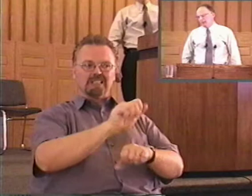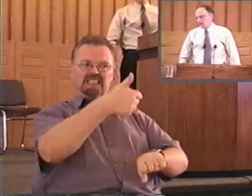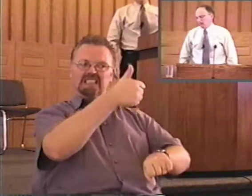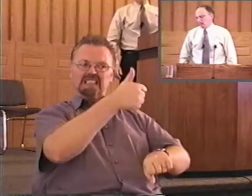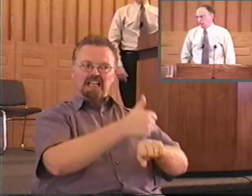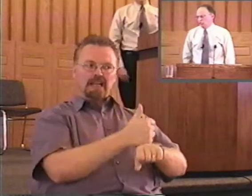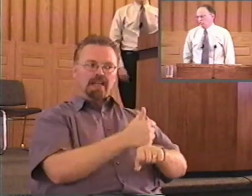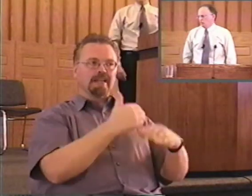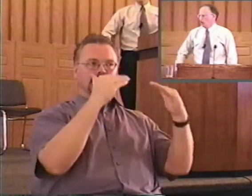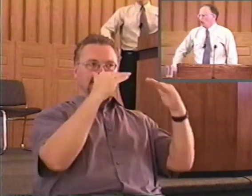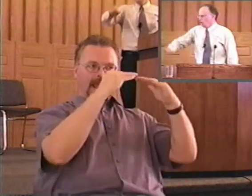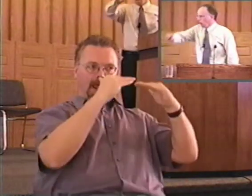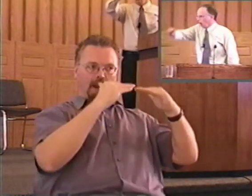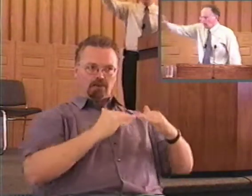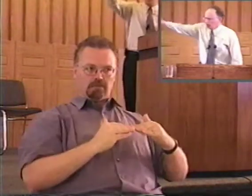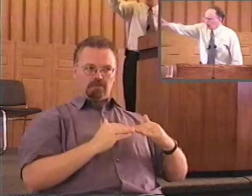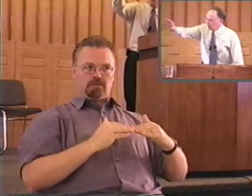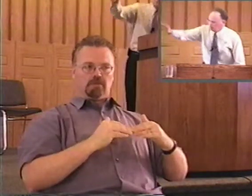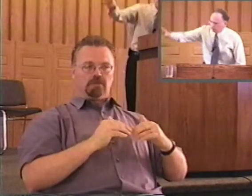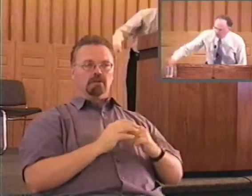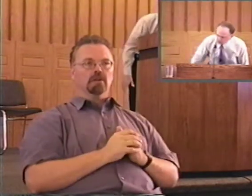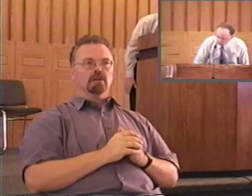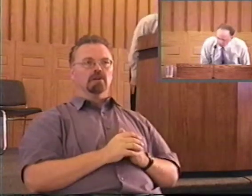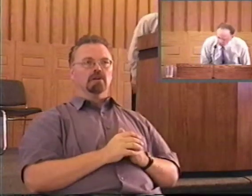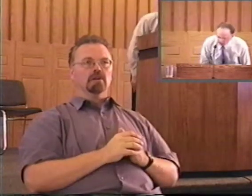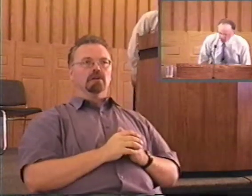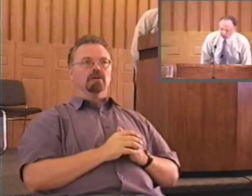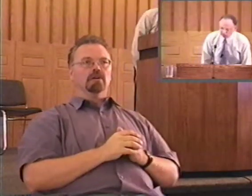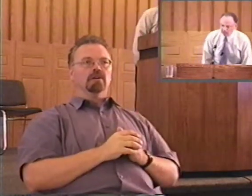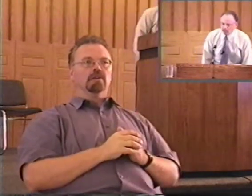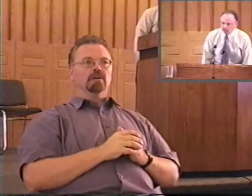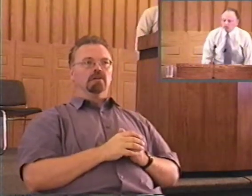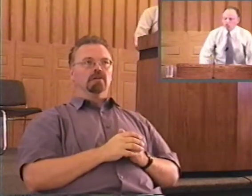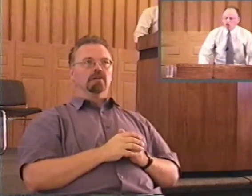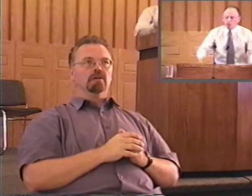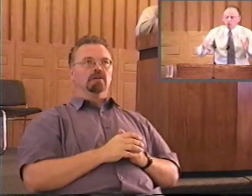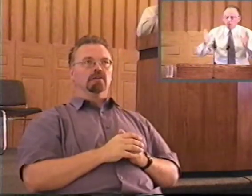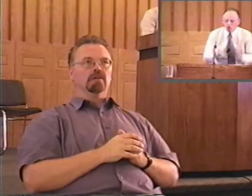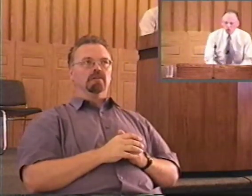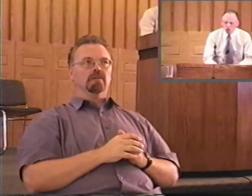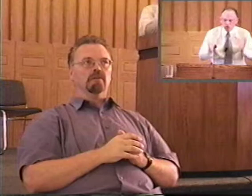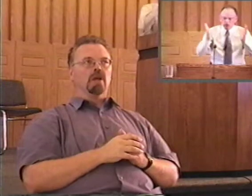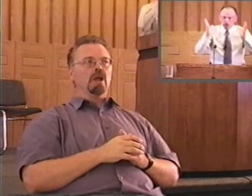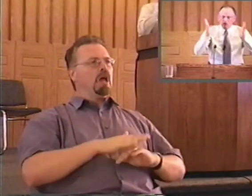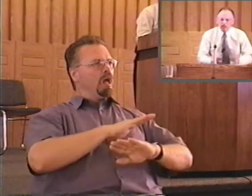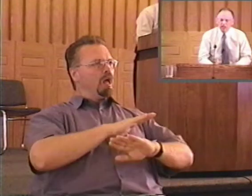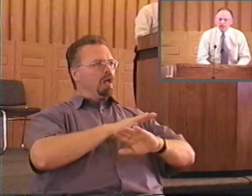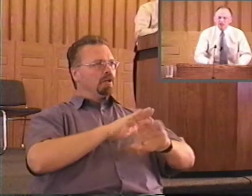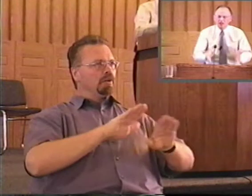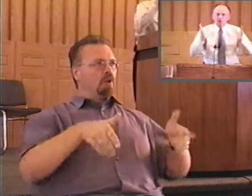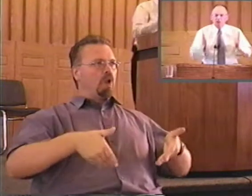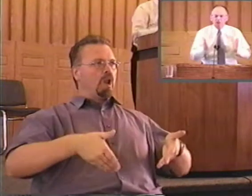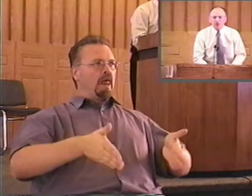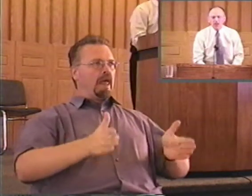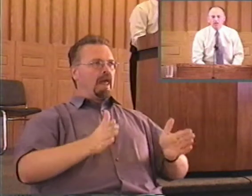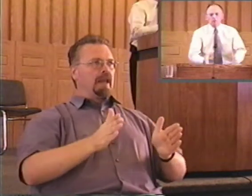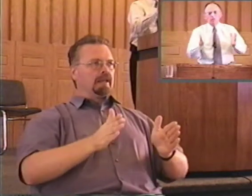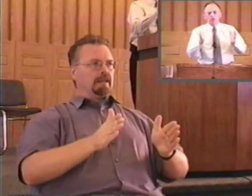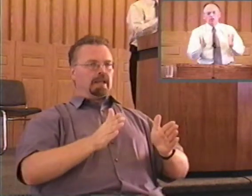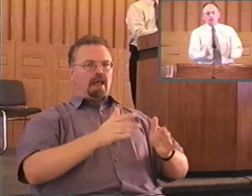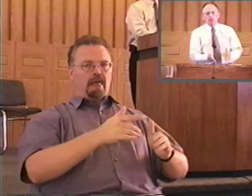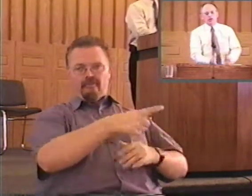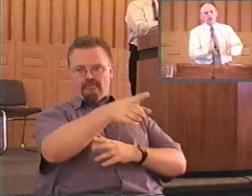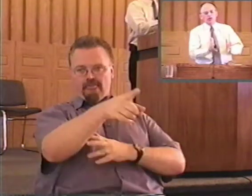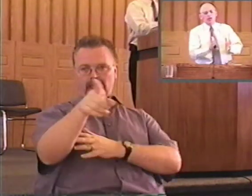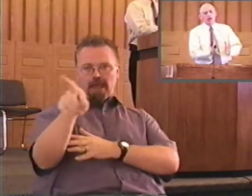people live set the standard. Don't let what other people do set the standard. Don't let